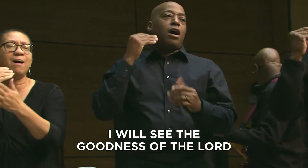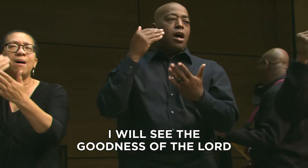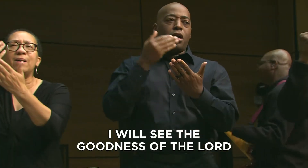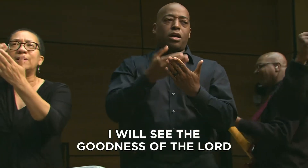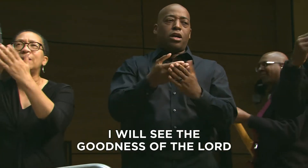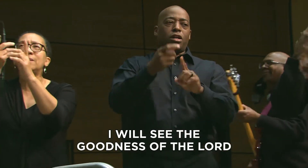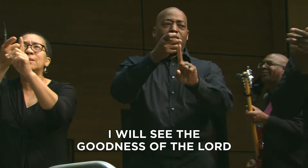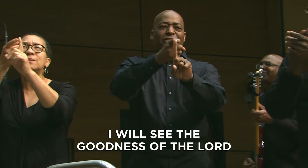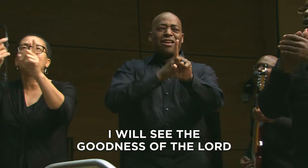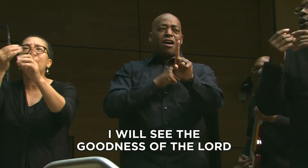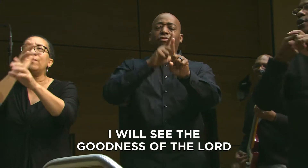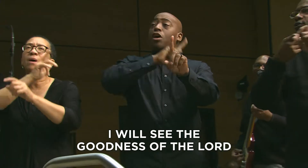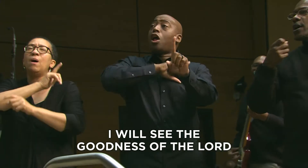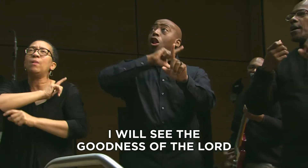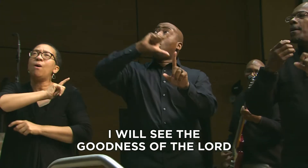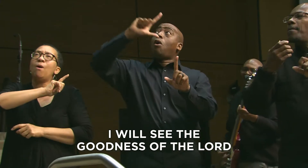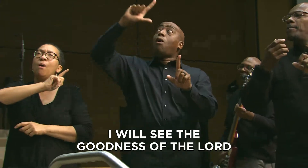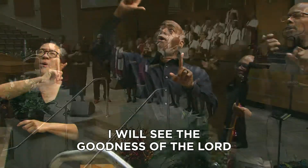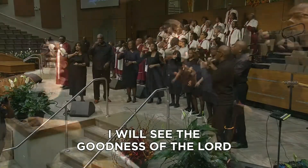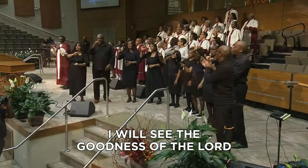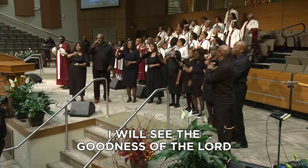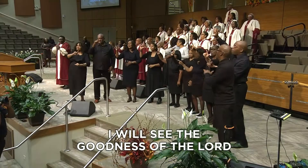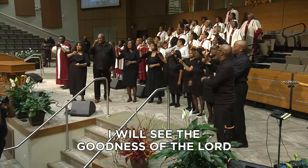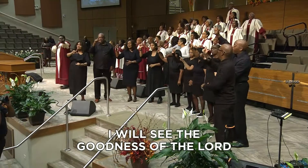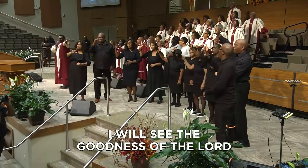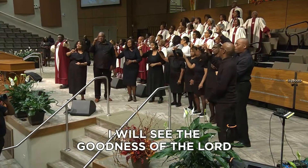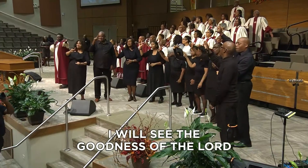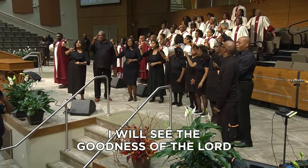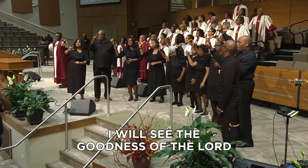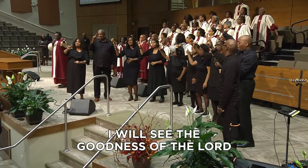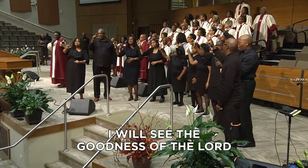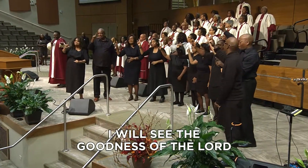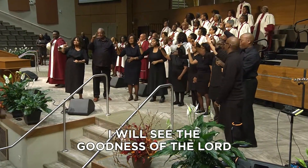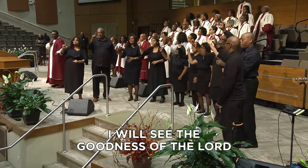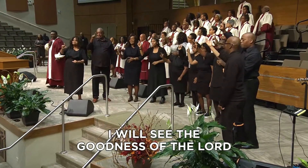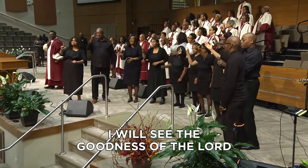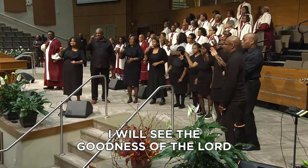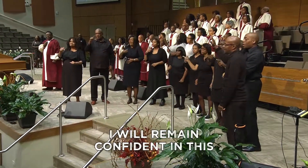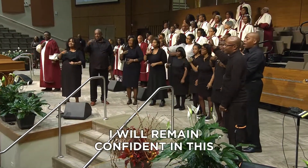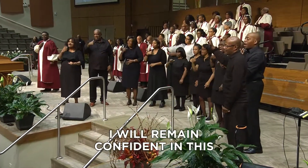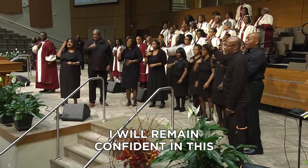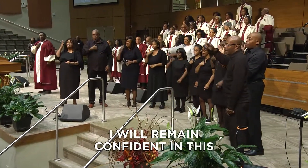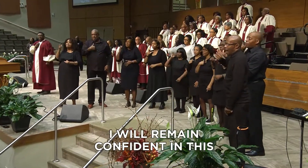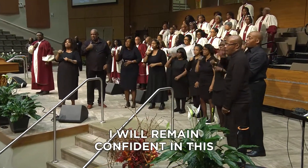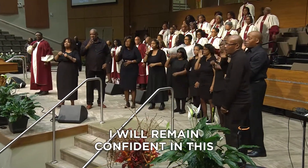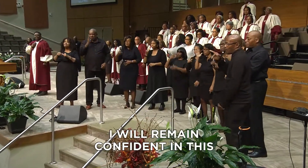the goodness of the Lord. One more time. You all do it.